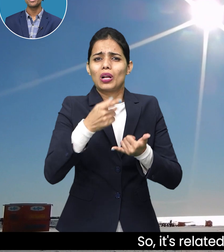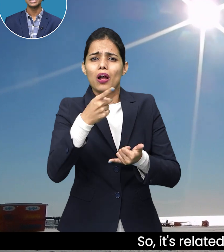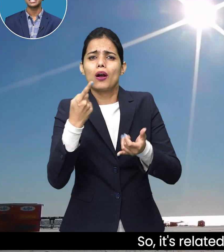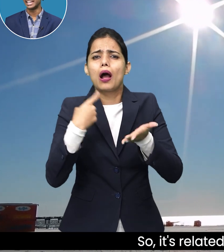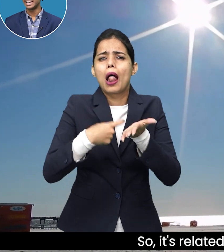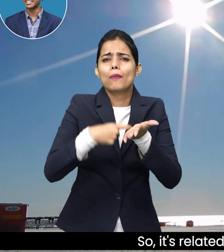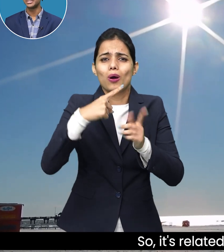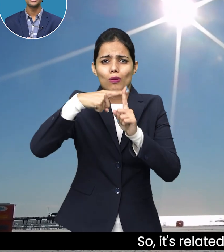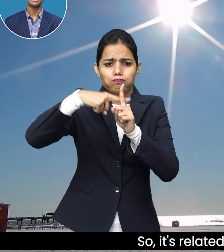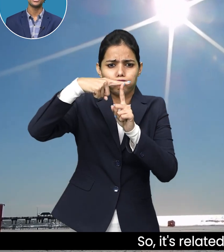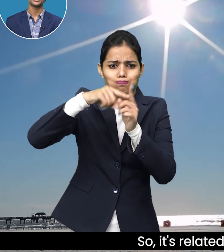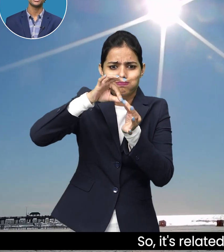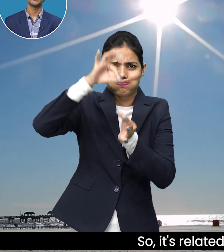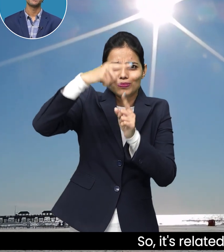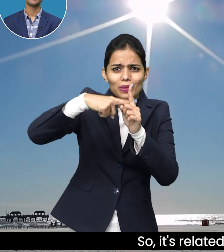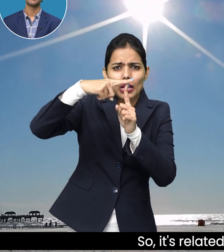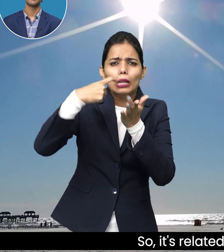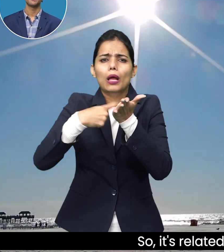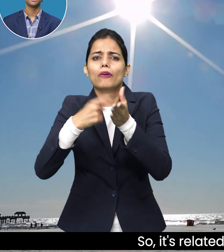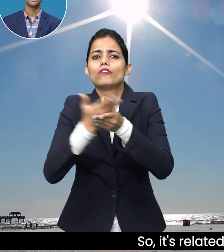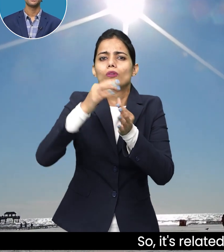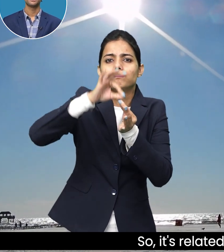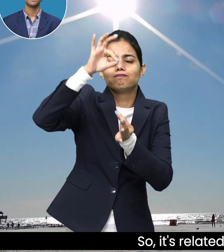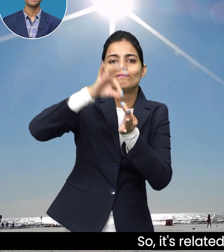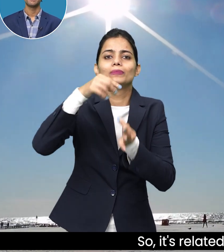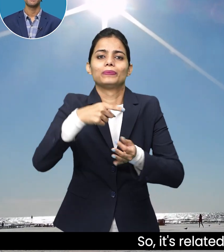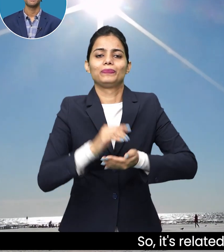So, it's related to the temperature.